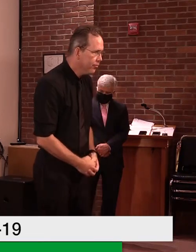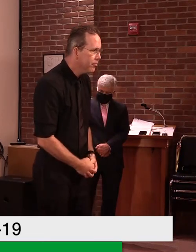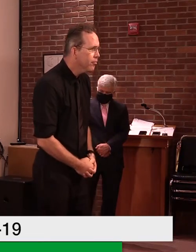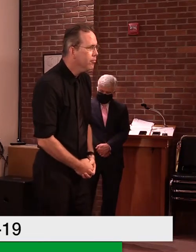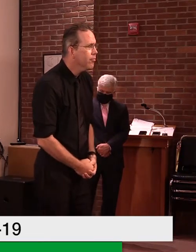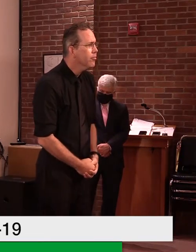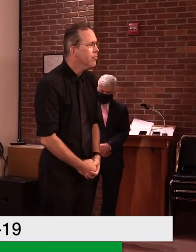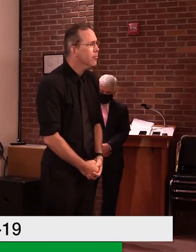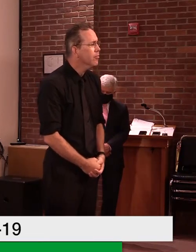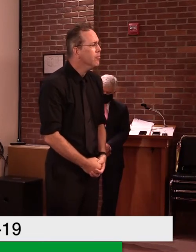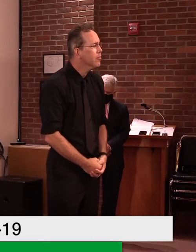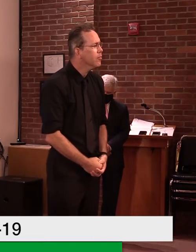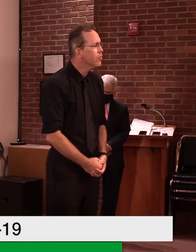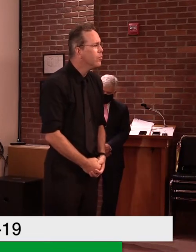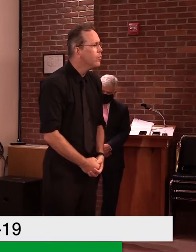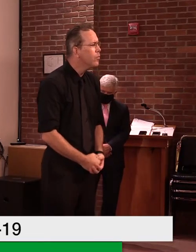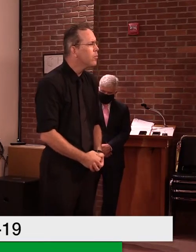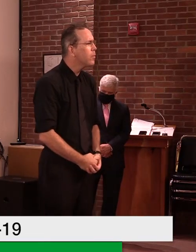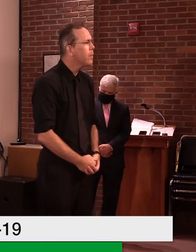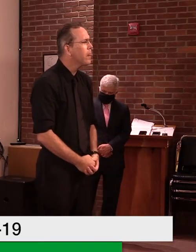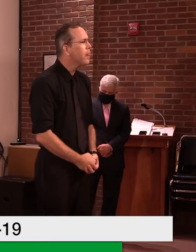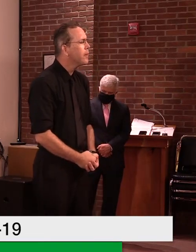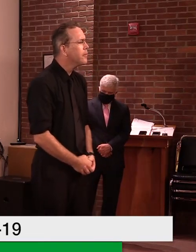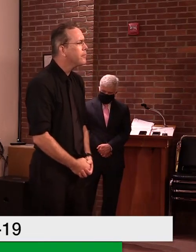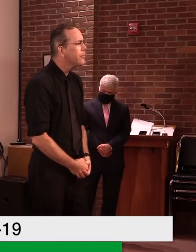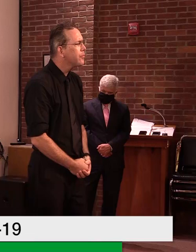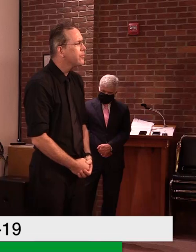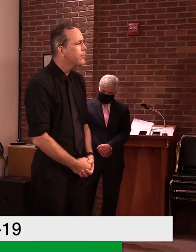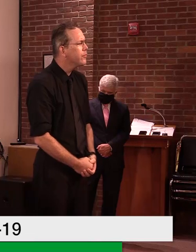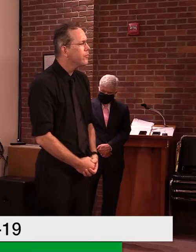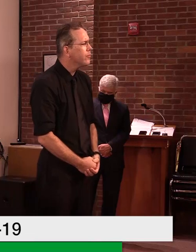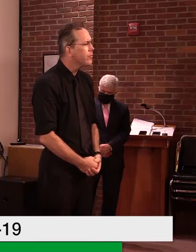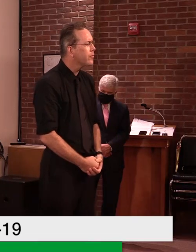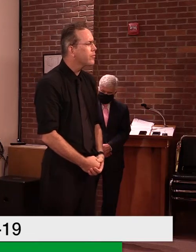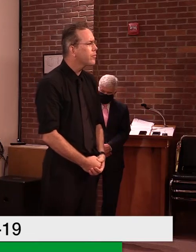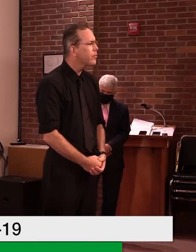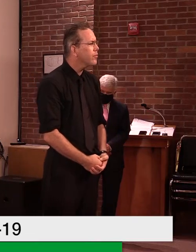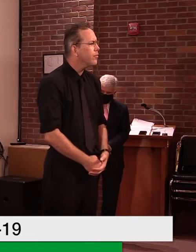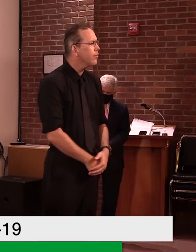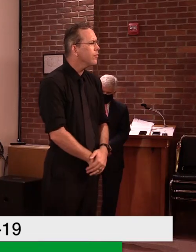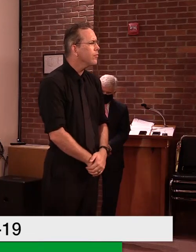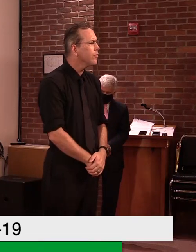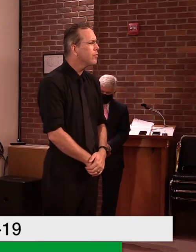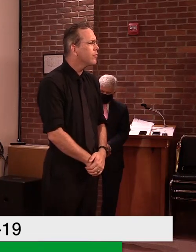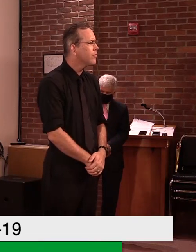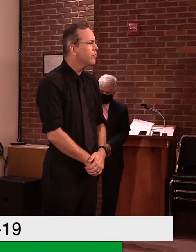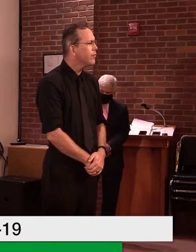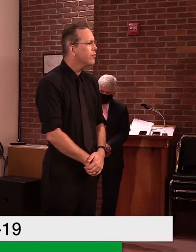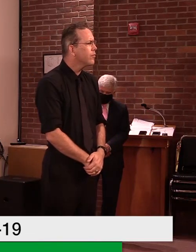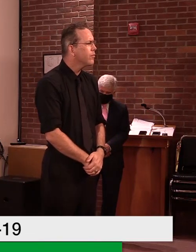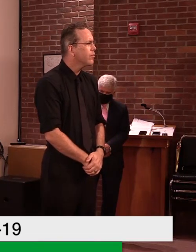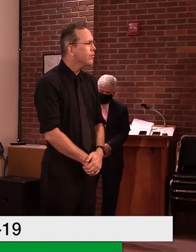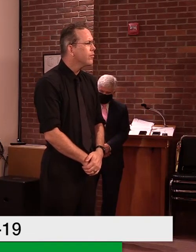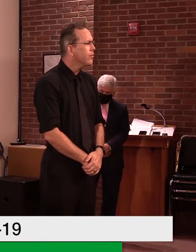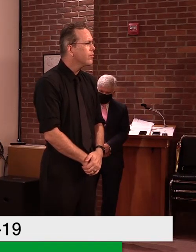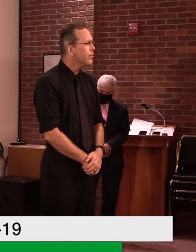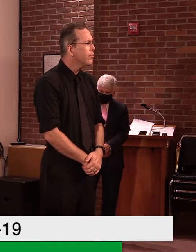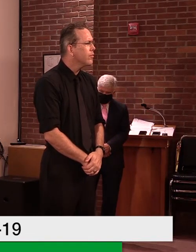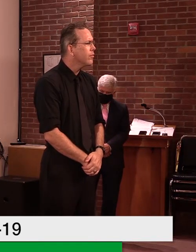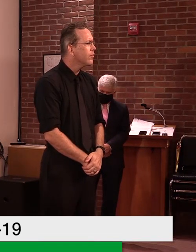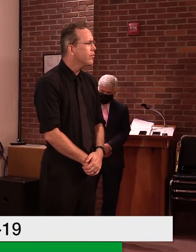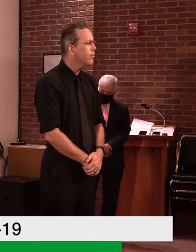So I guess my first question is, can you explain why you favor an